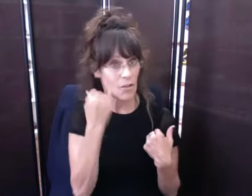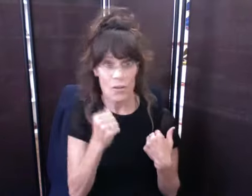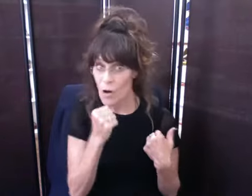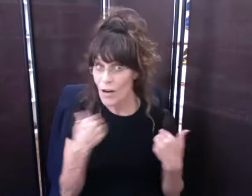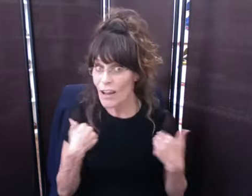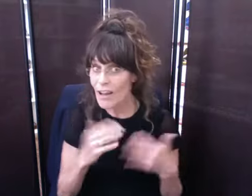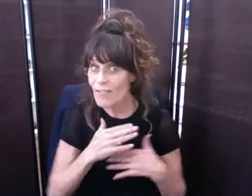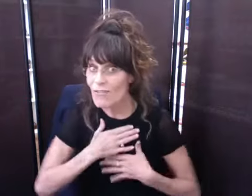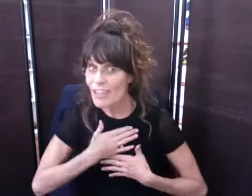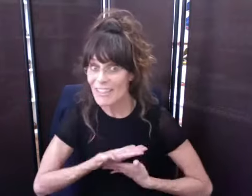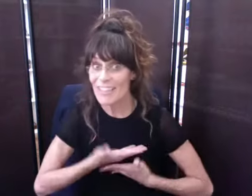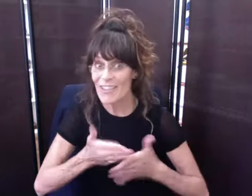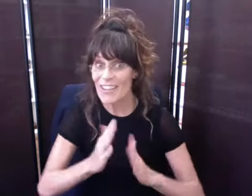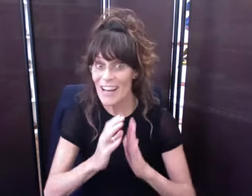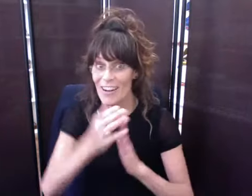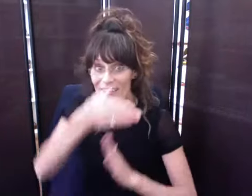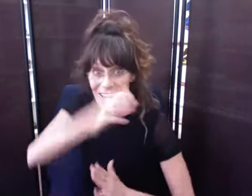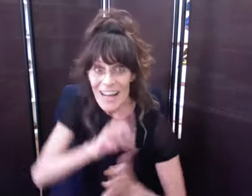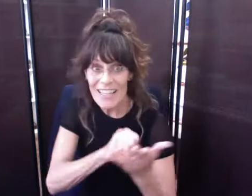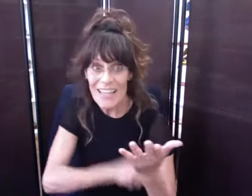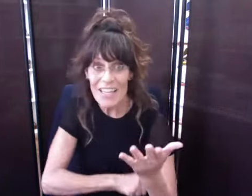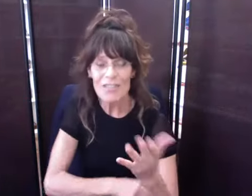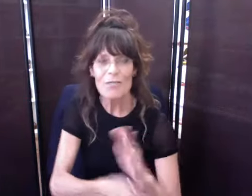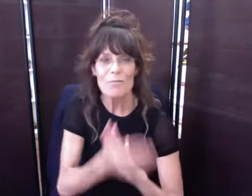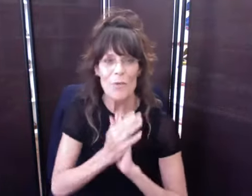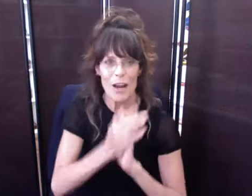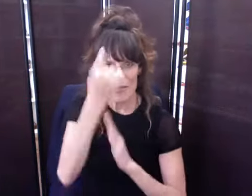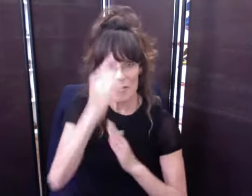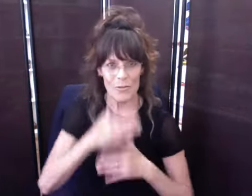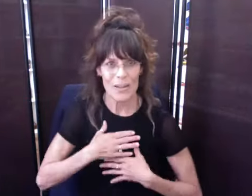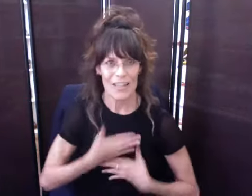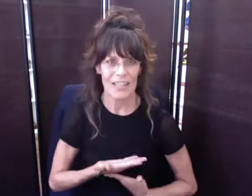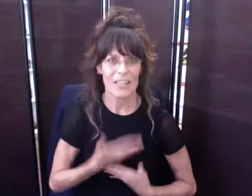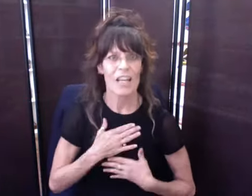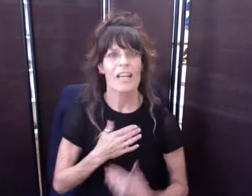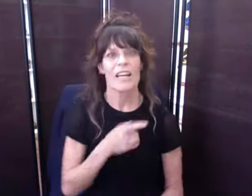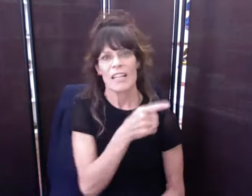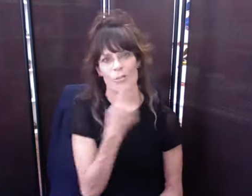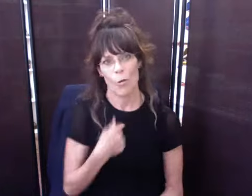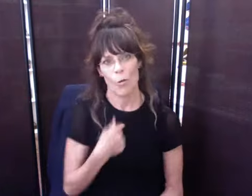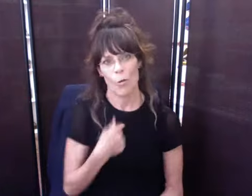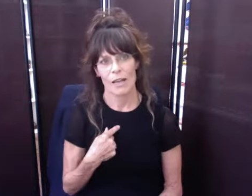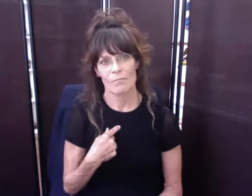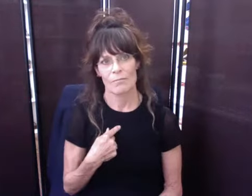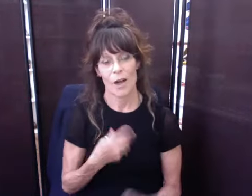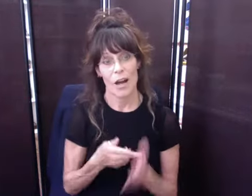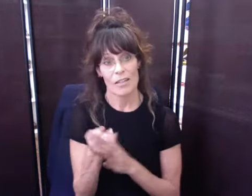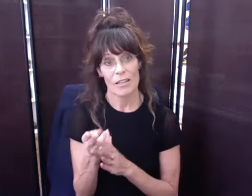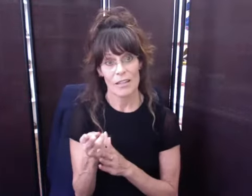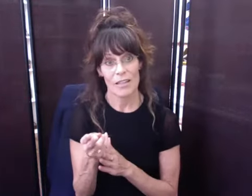let God take them, you pray for it. And that's what Joe told me. And I got to be honest with you. There were some things I really wanted